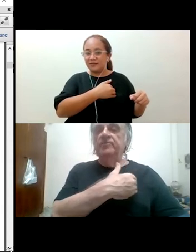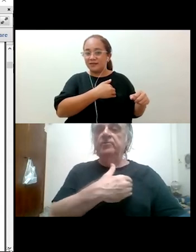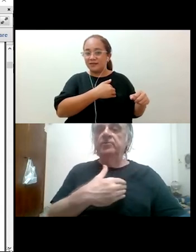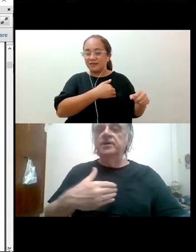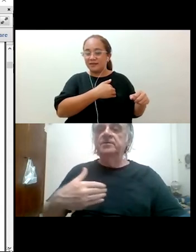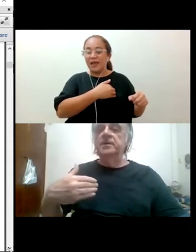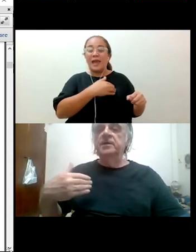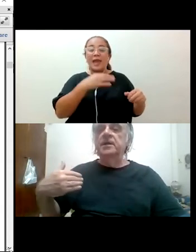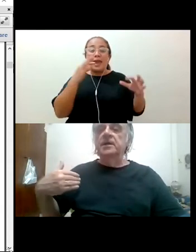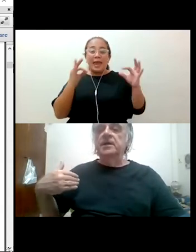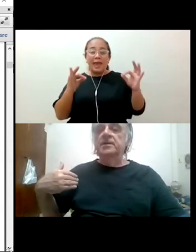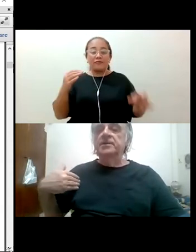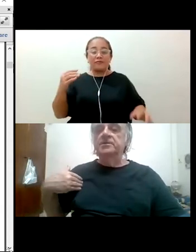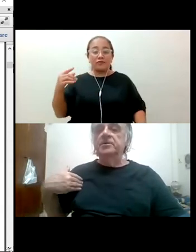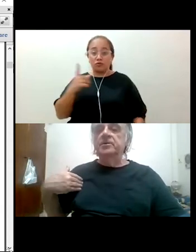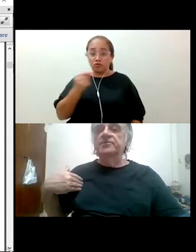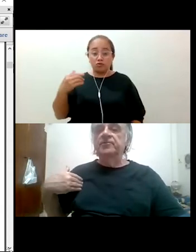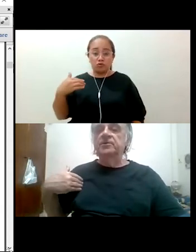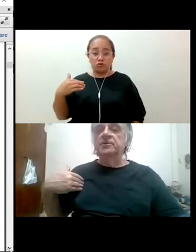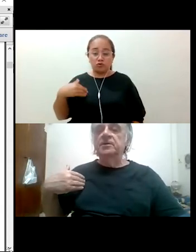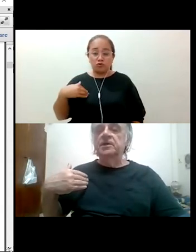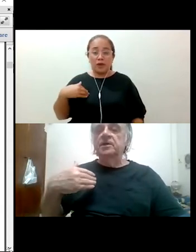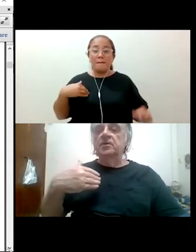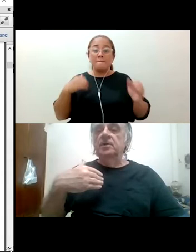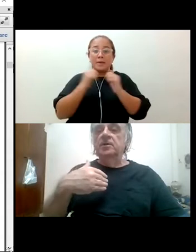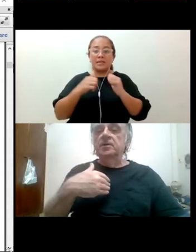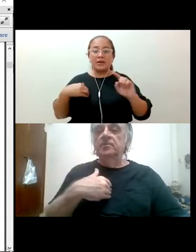So if you do this, then this occurs first,